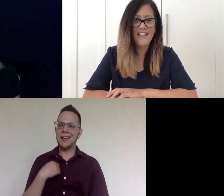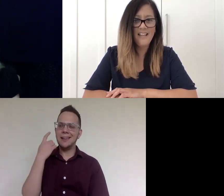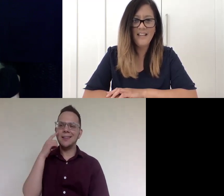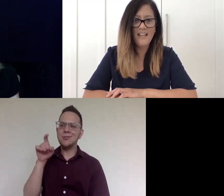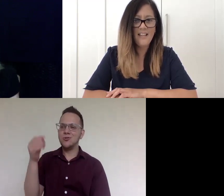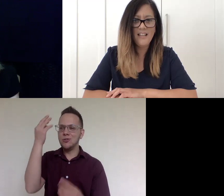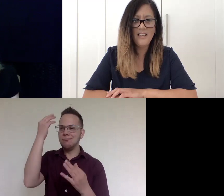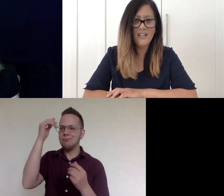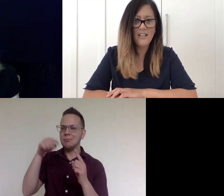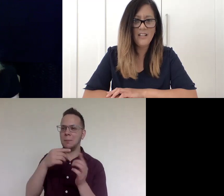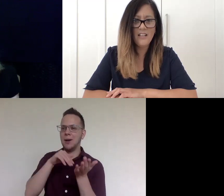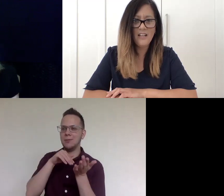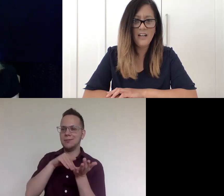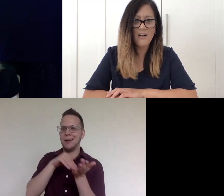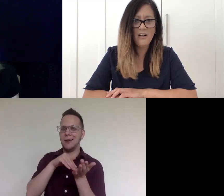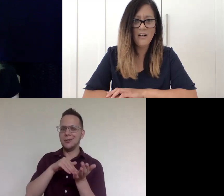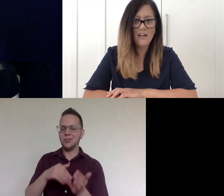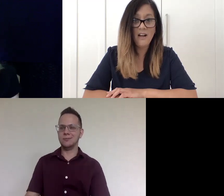and said,